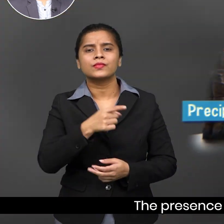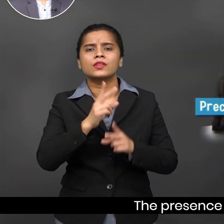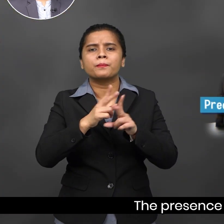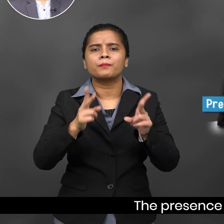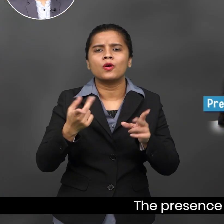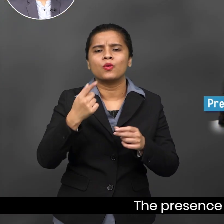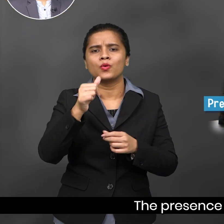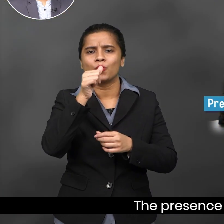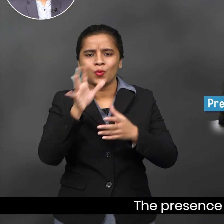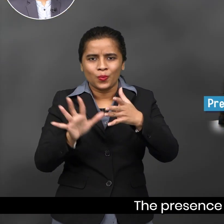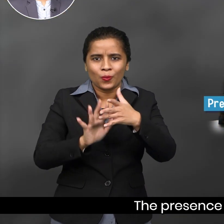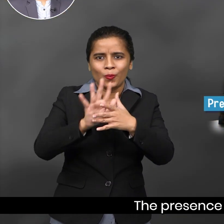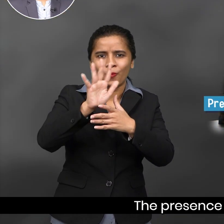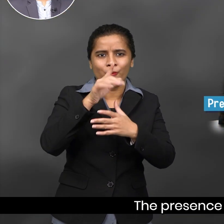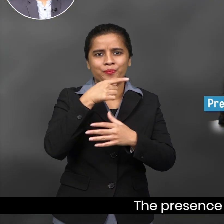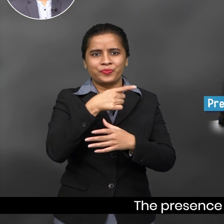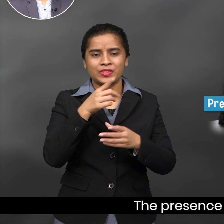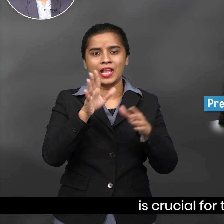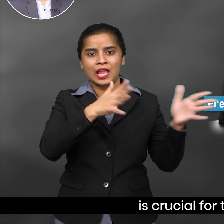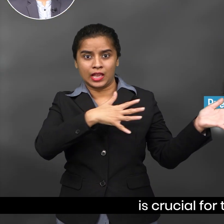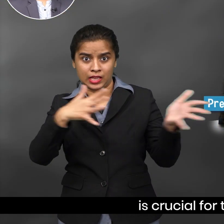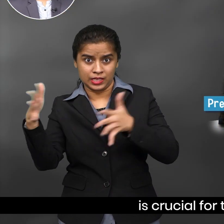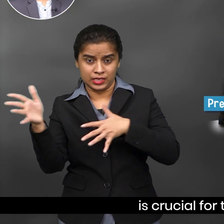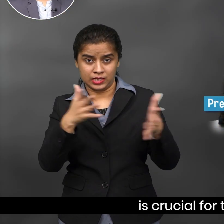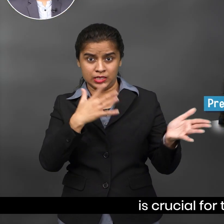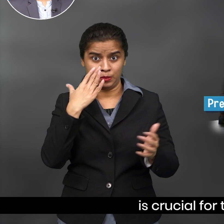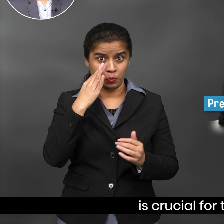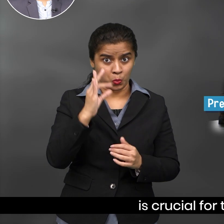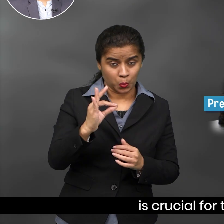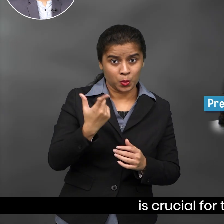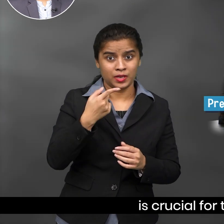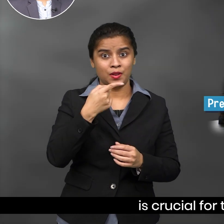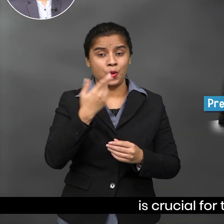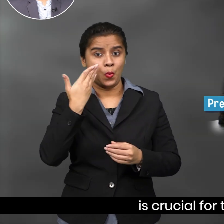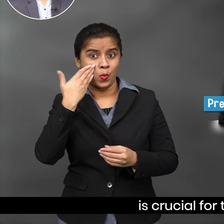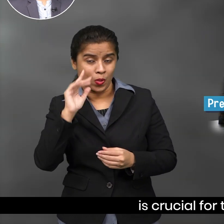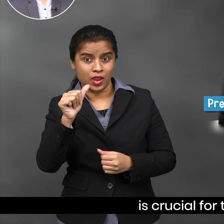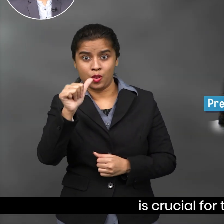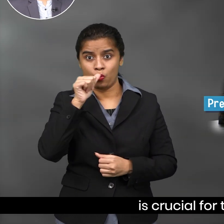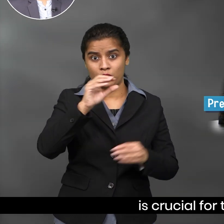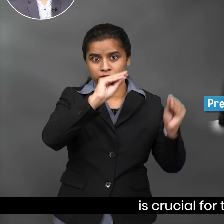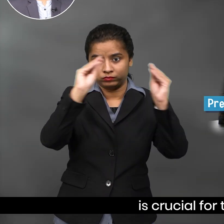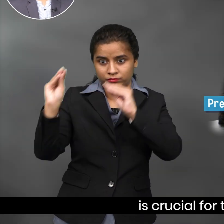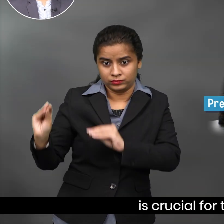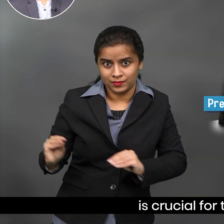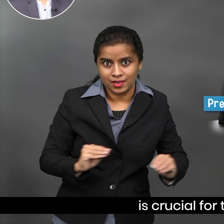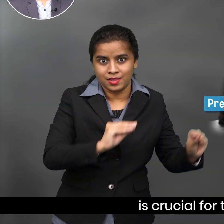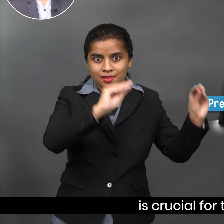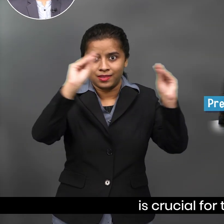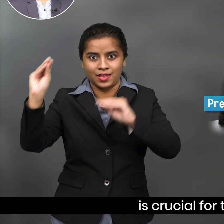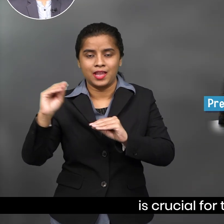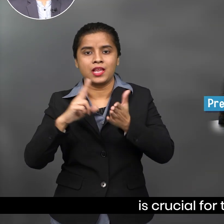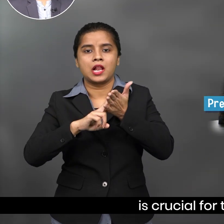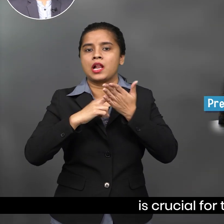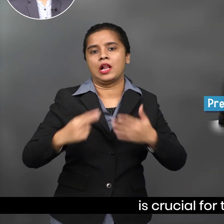The presence of water vapor in the air is crucial for the water cycle in nature.